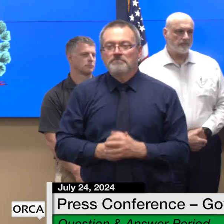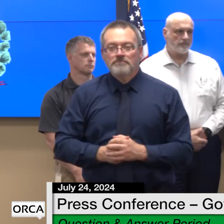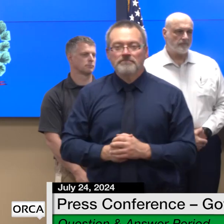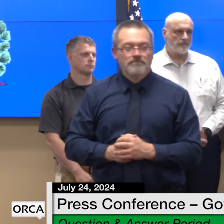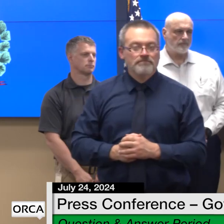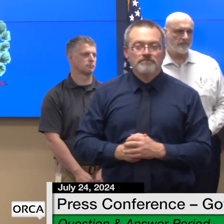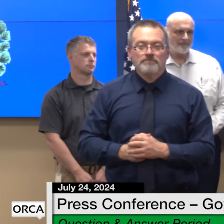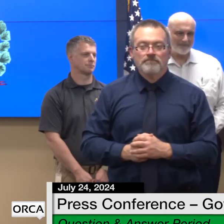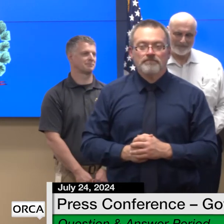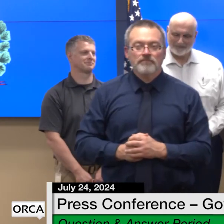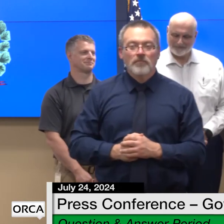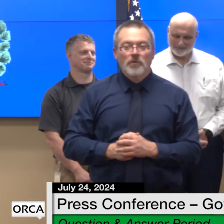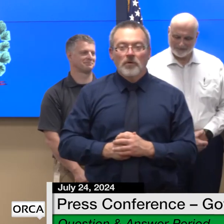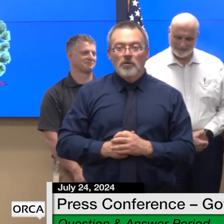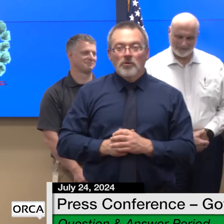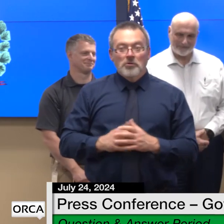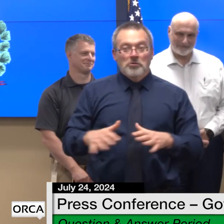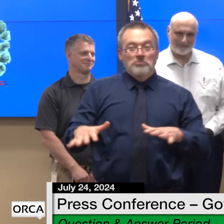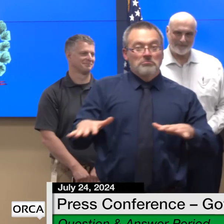All right, we'll go to the phone. Thank you very much.